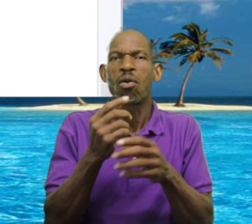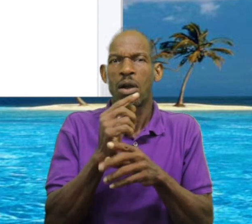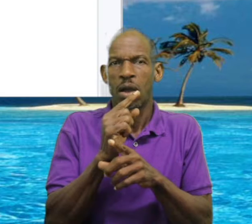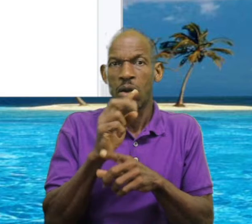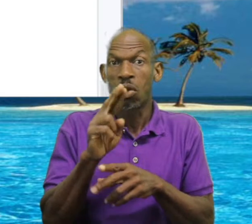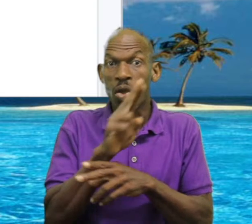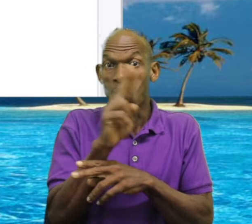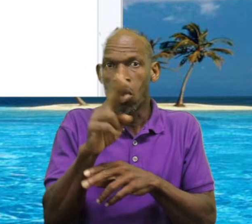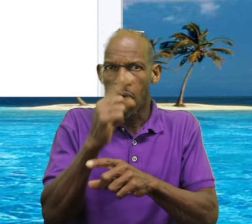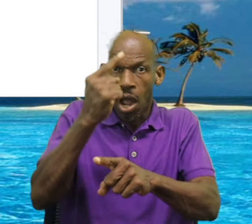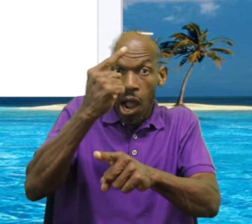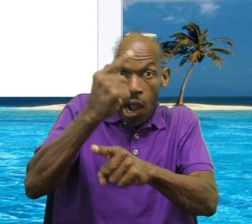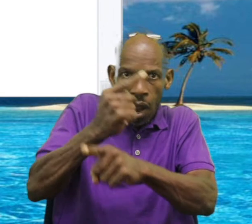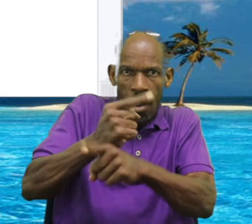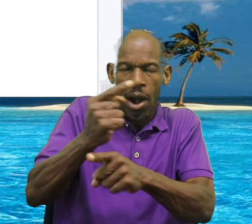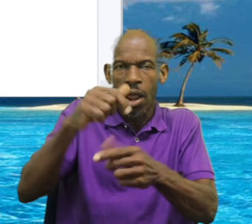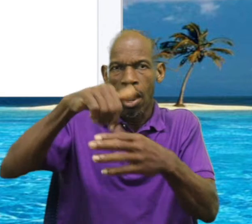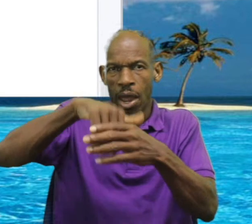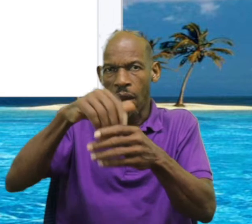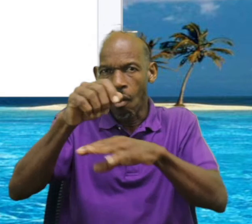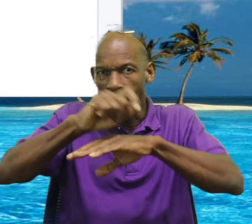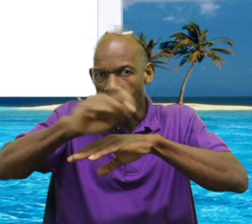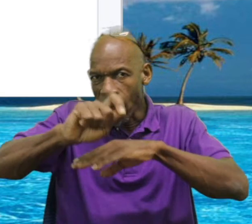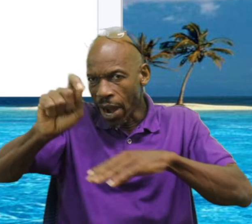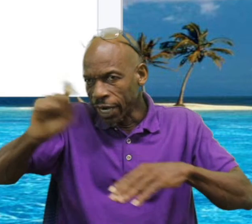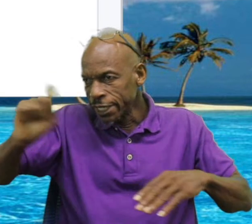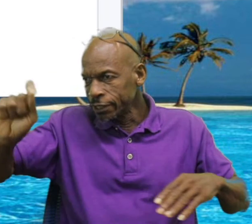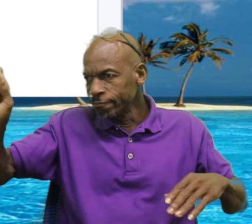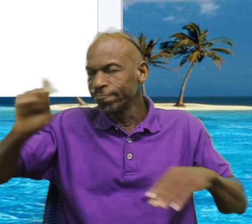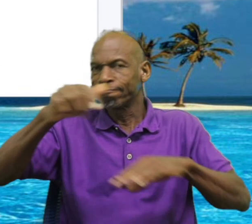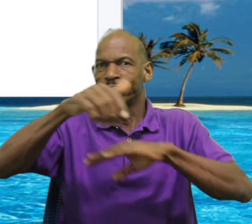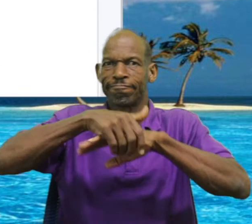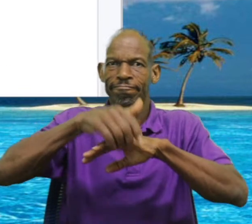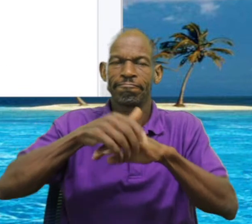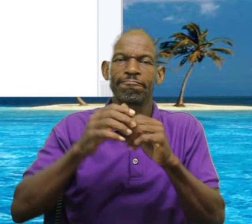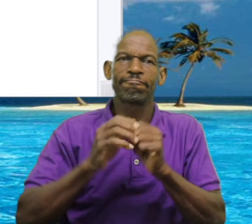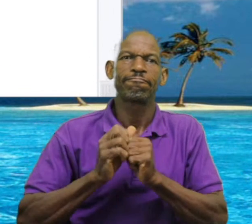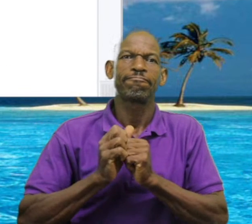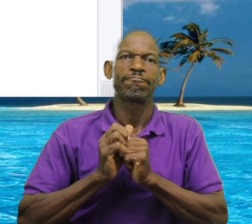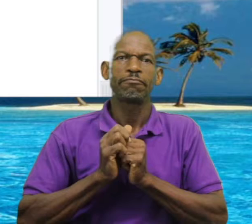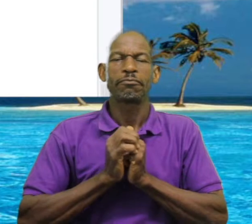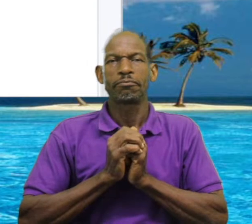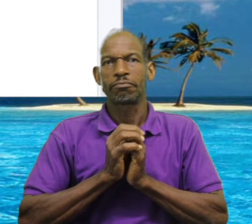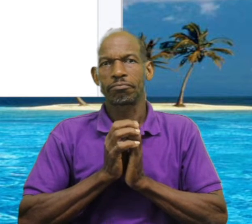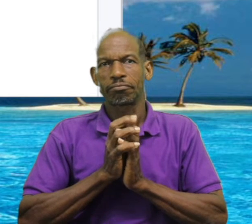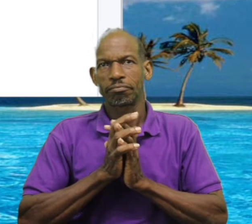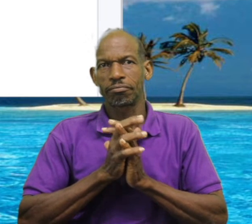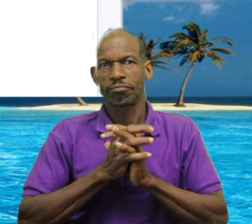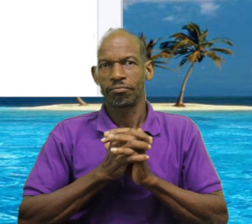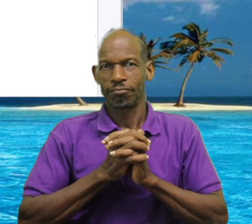are writing, that is important. So I'm letting some of my students in right now.